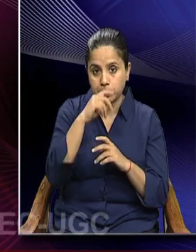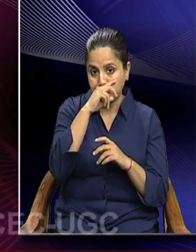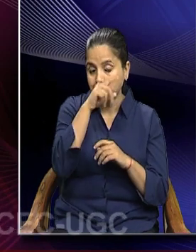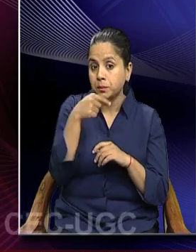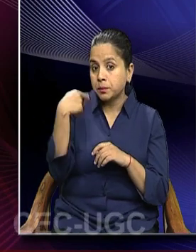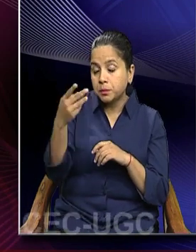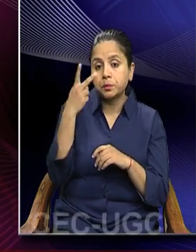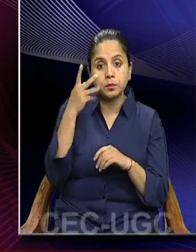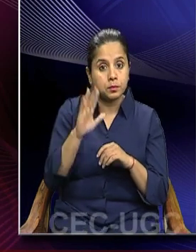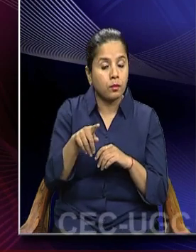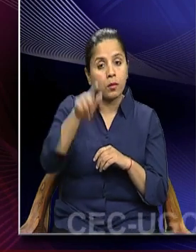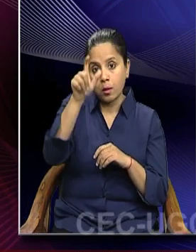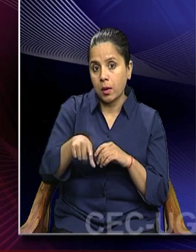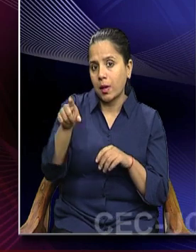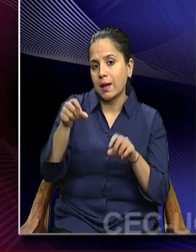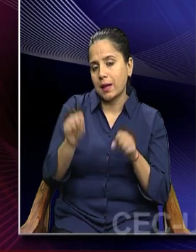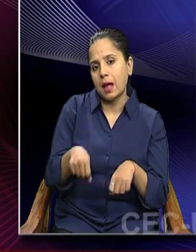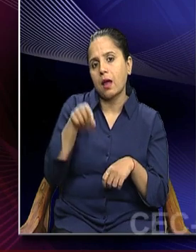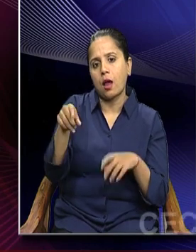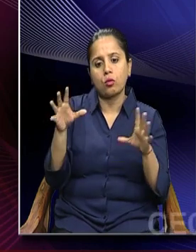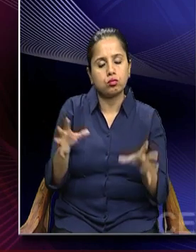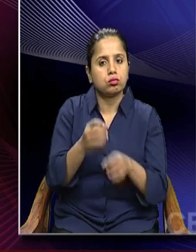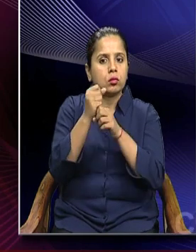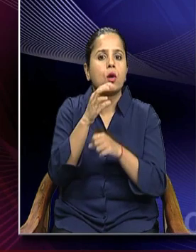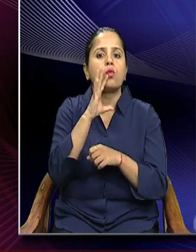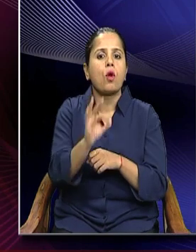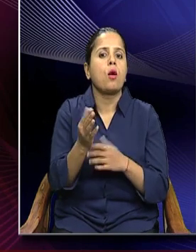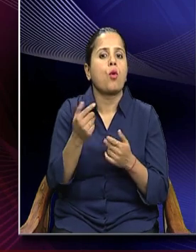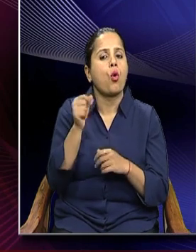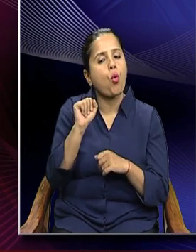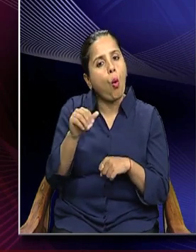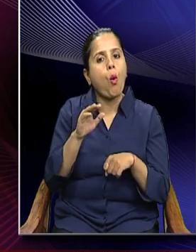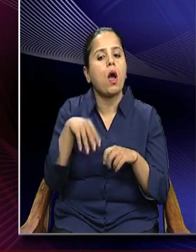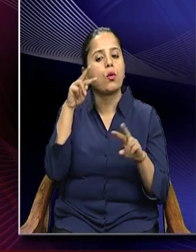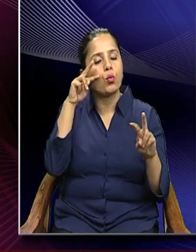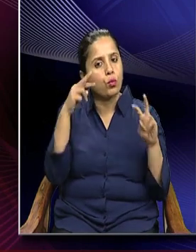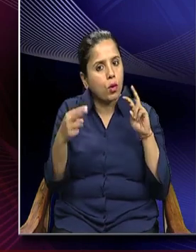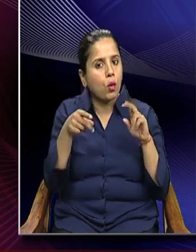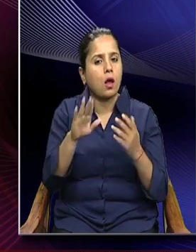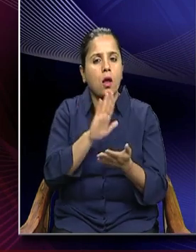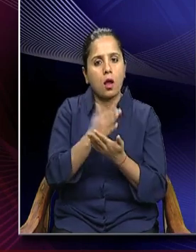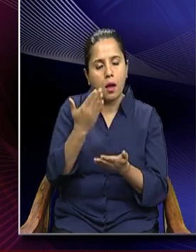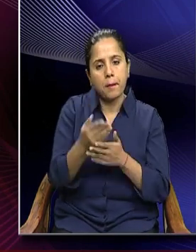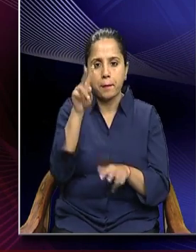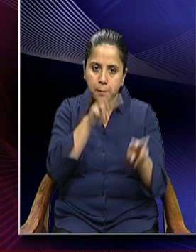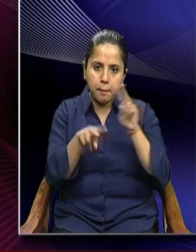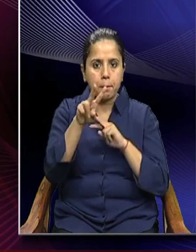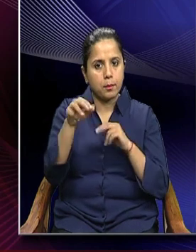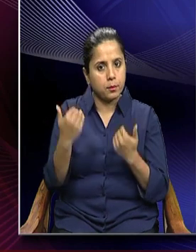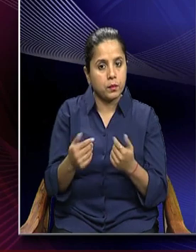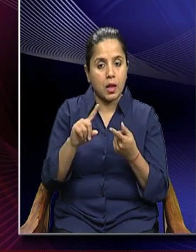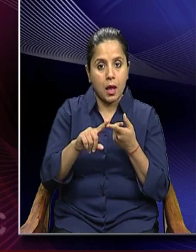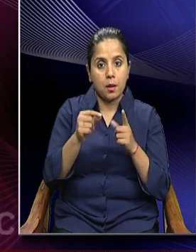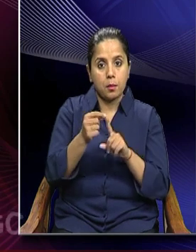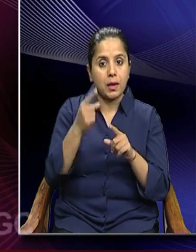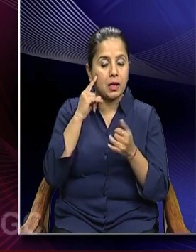Consequently, individuals can only comprehend reality through their own perceptions and interpretations.